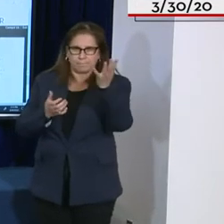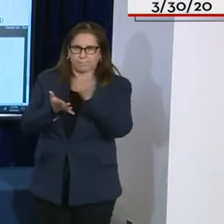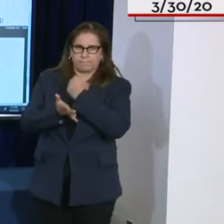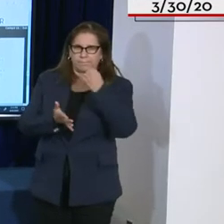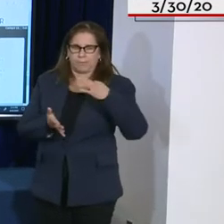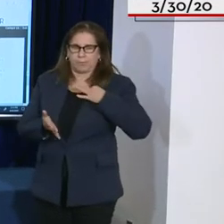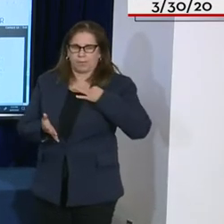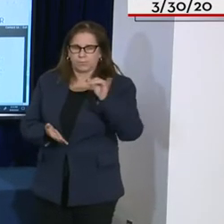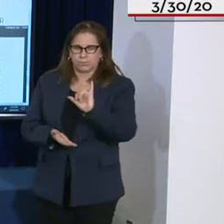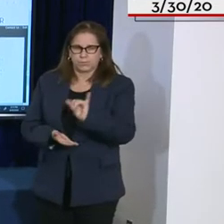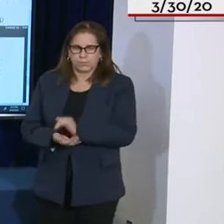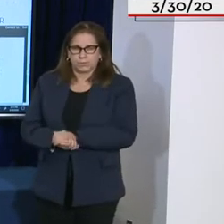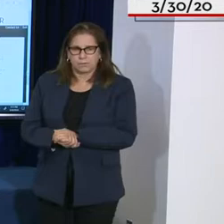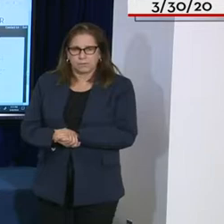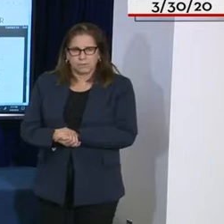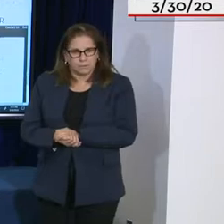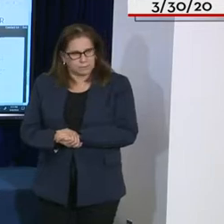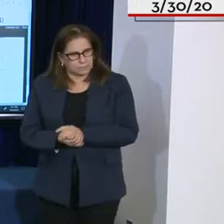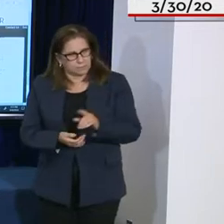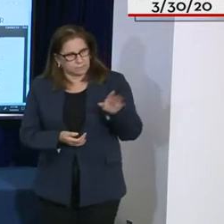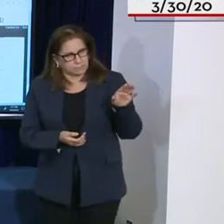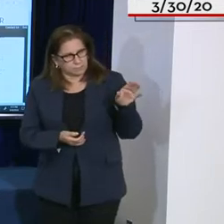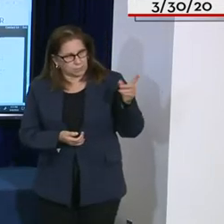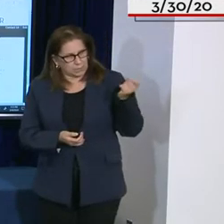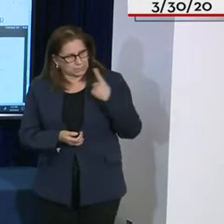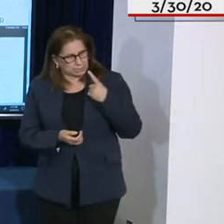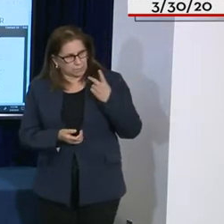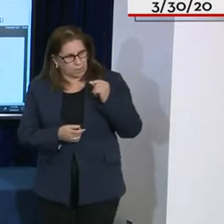what types of businesses are applying?